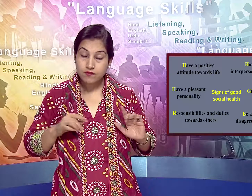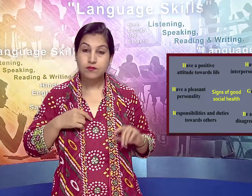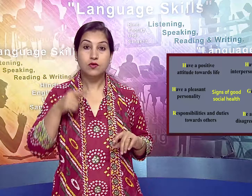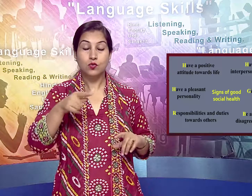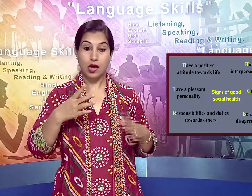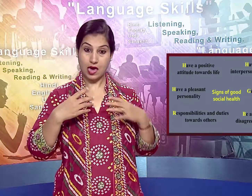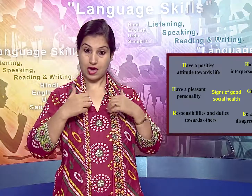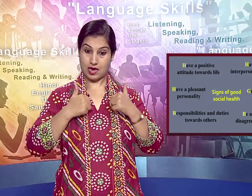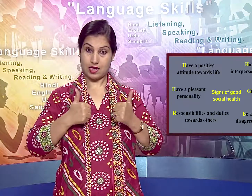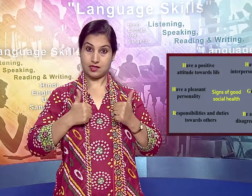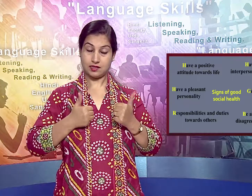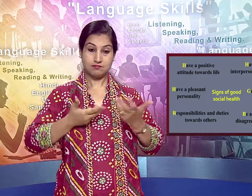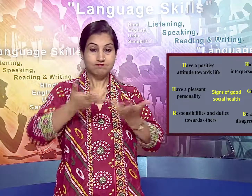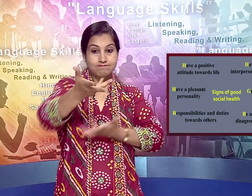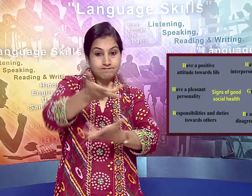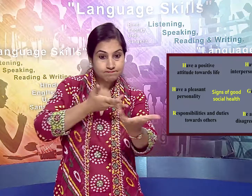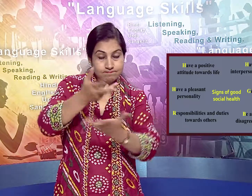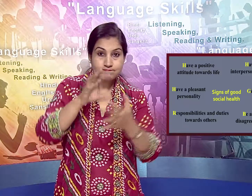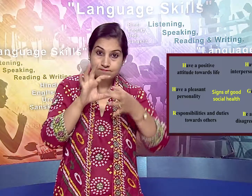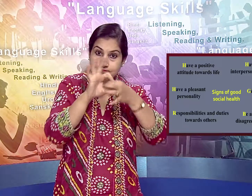when you have healthy interpersonal relationships,